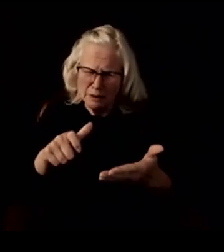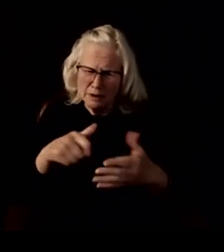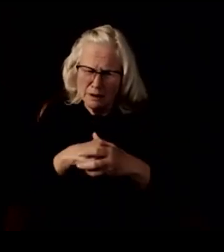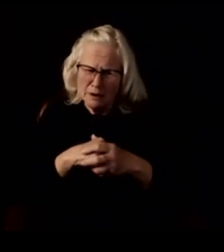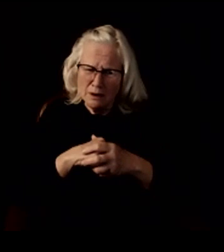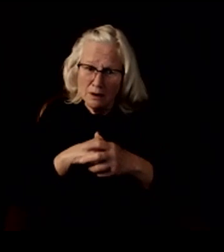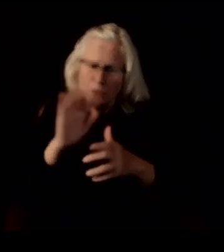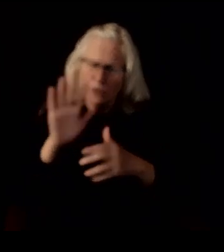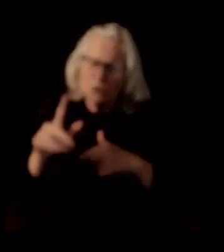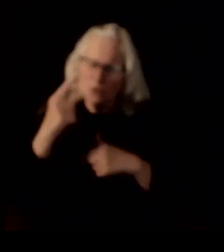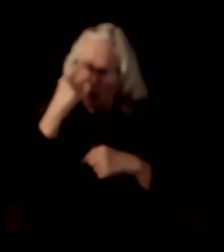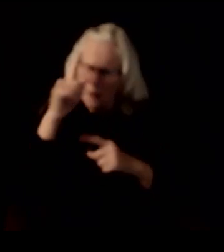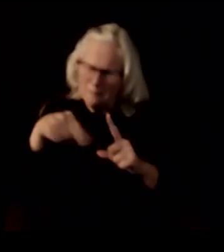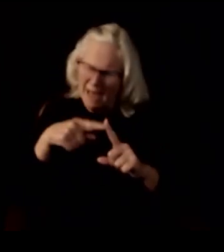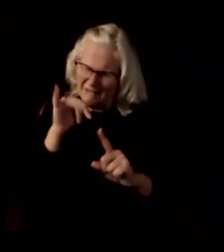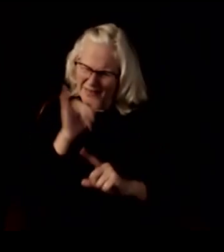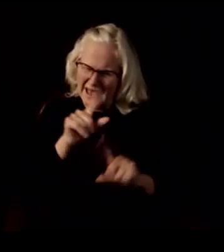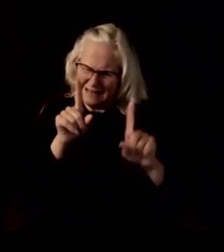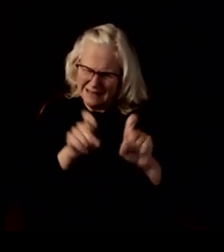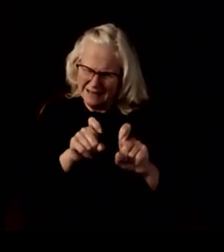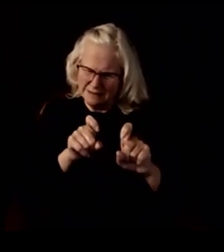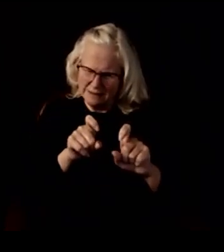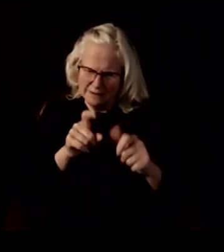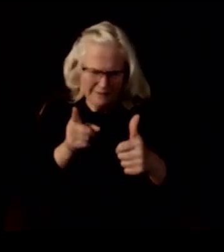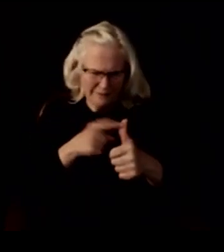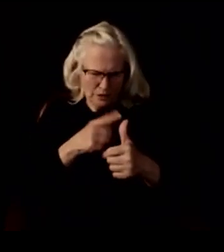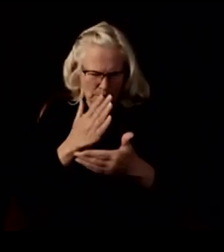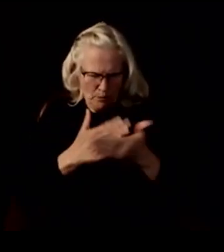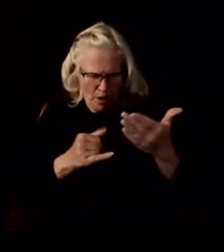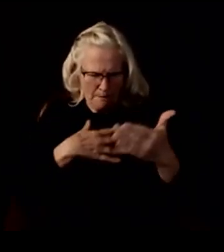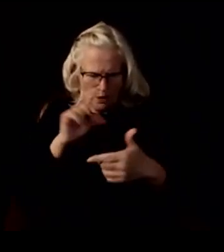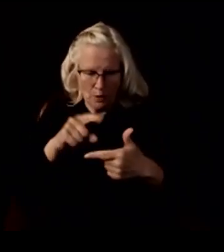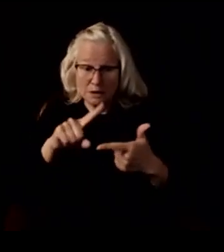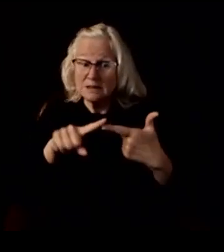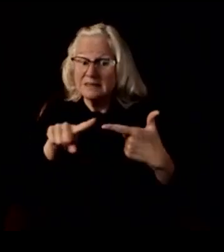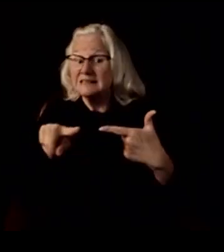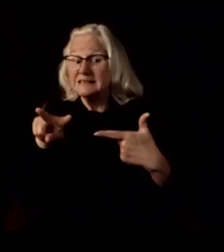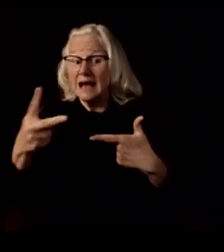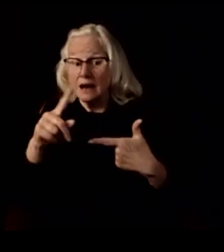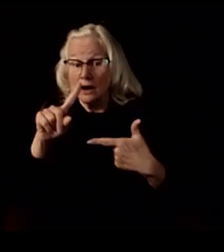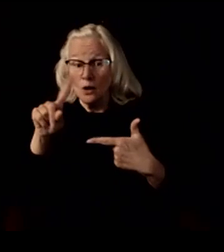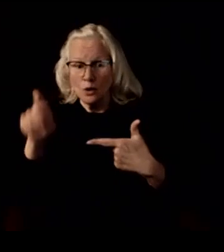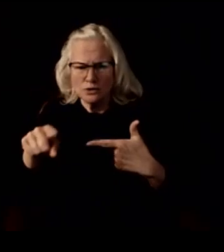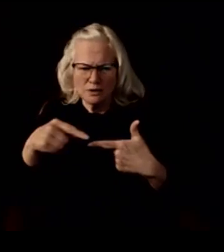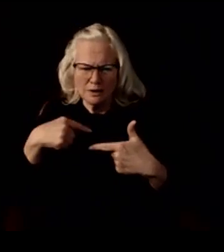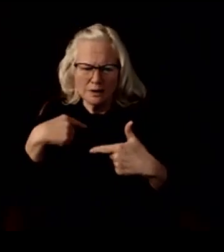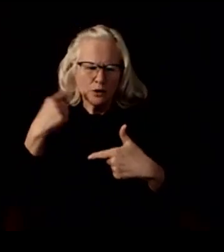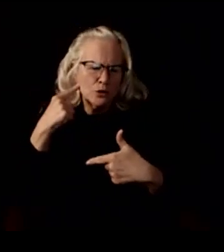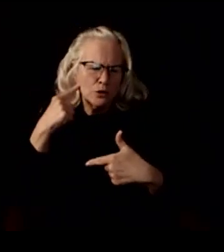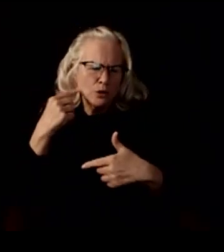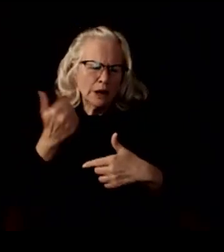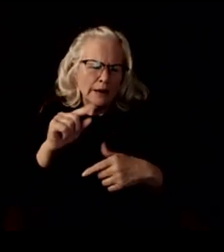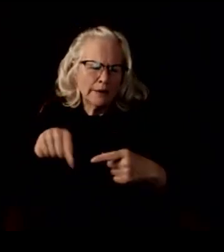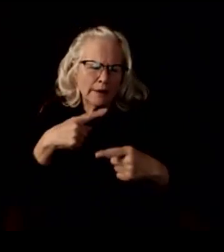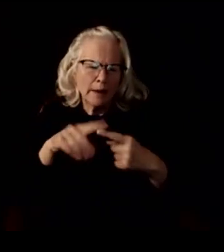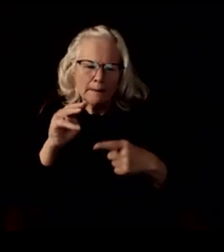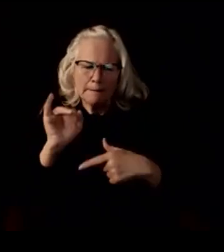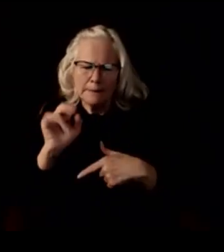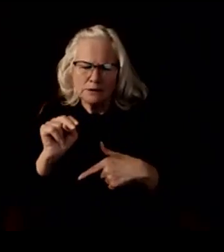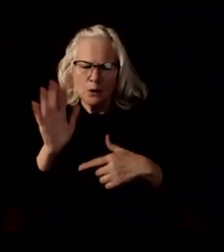all, that'd be the first part of my question. And second of all, have you heard anything about when Minnesota might start to get some of these